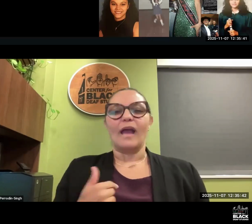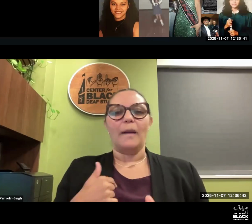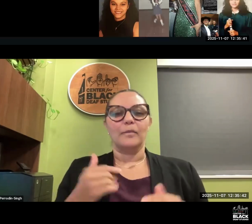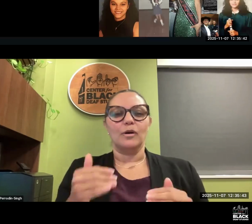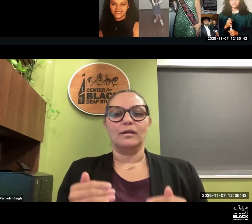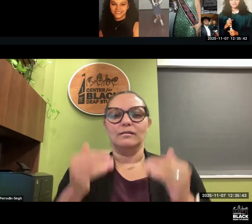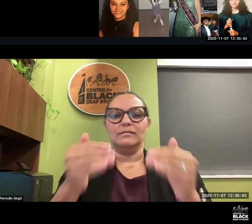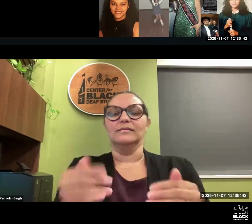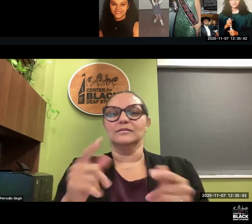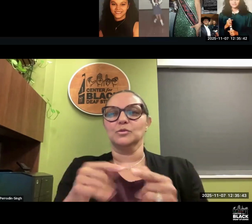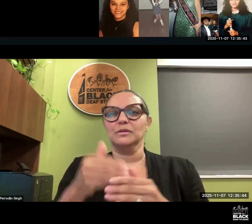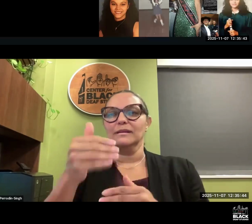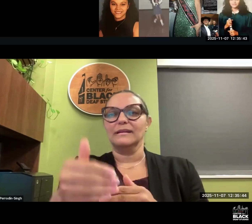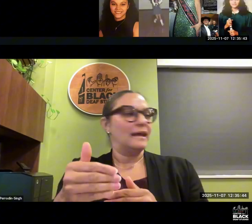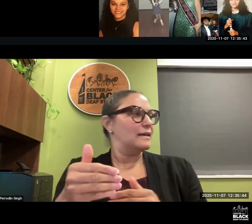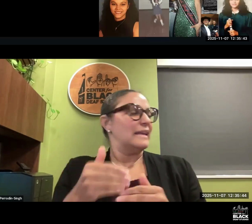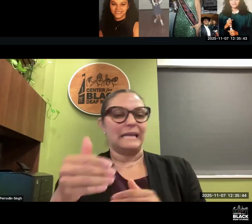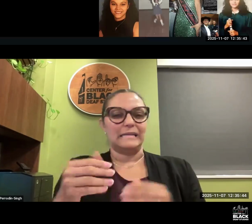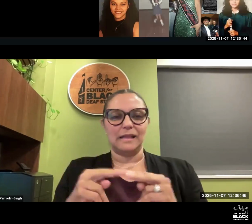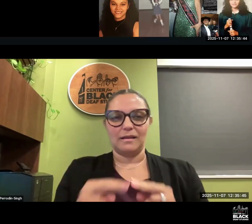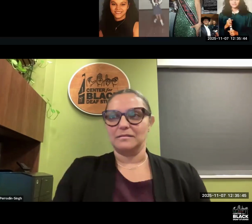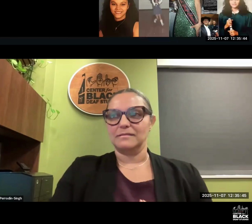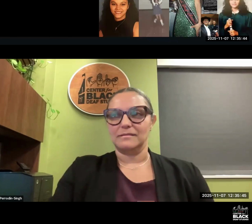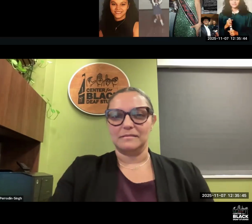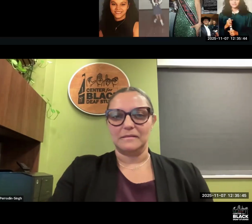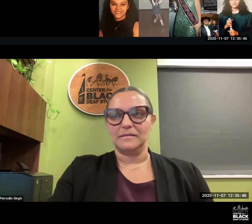history, or that contributed to what they didn't